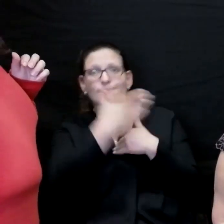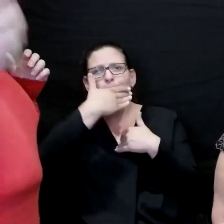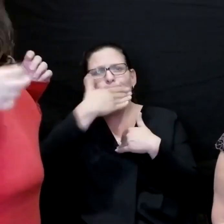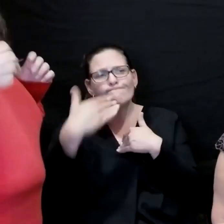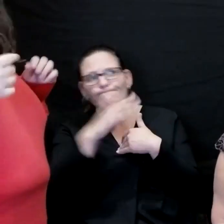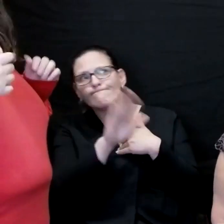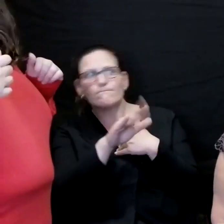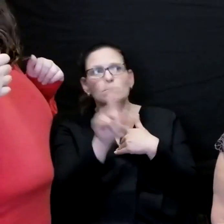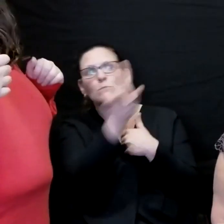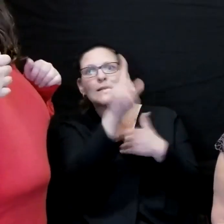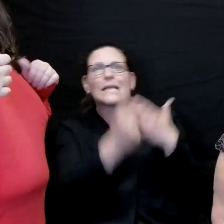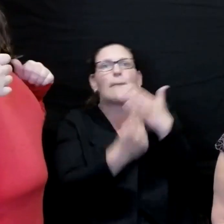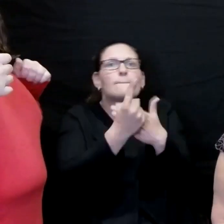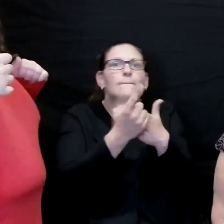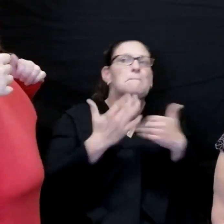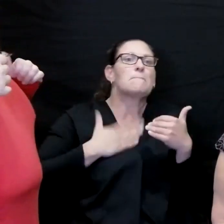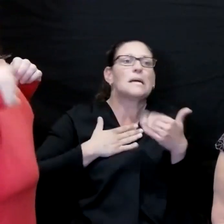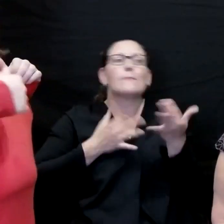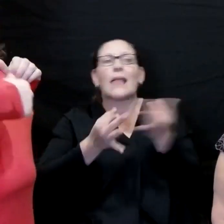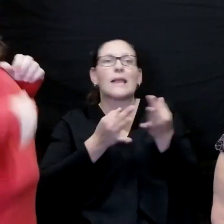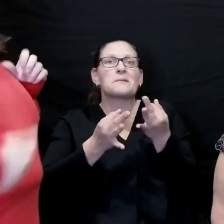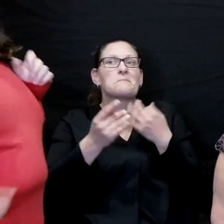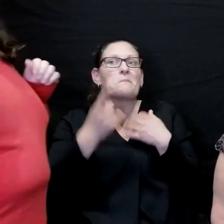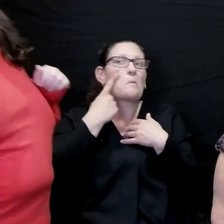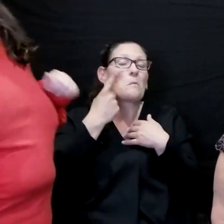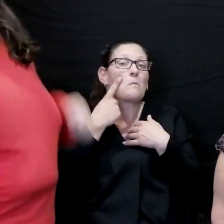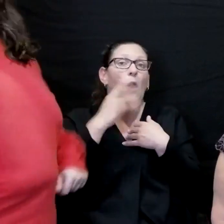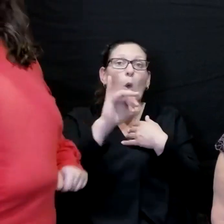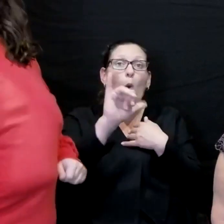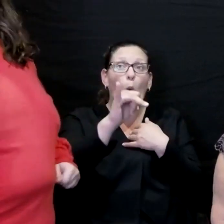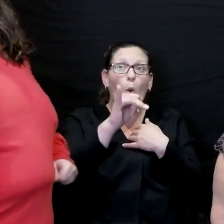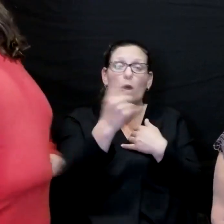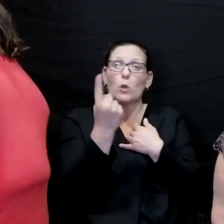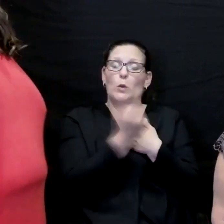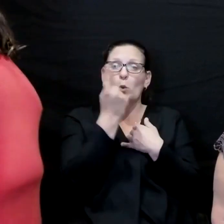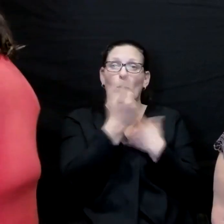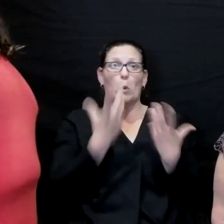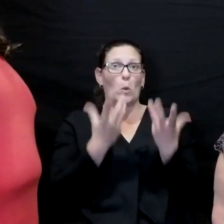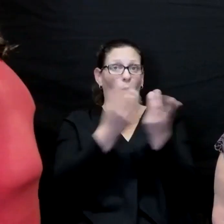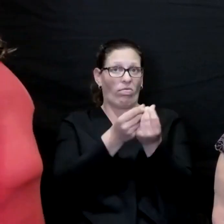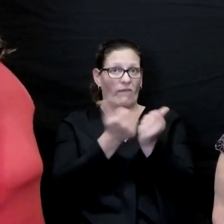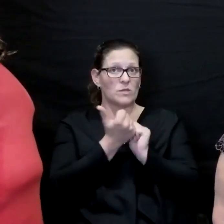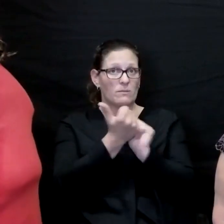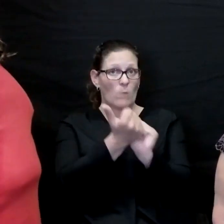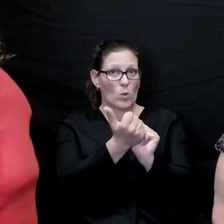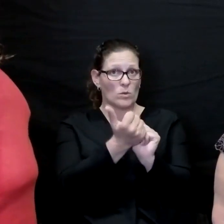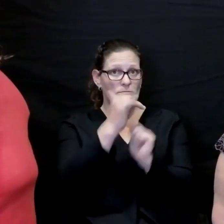or whoever went with you. And I'm assuming one of the deafblind consultants went with you.